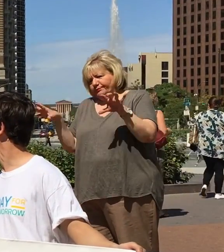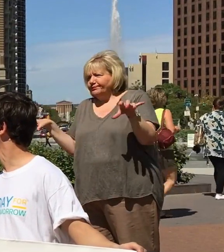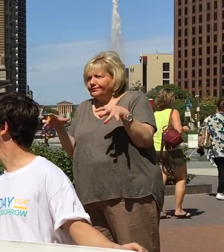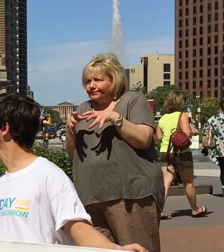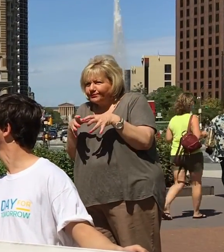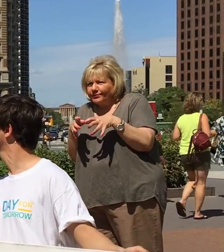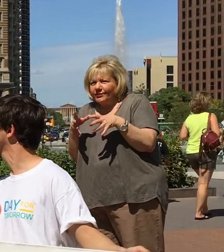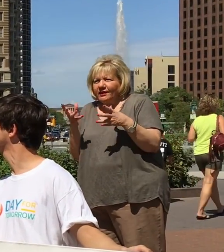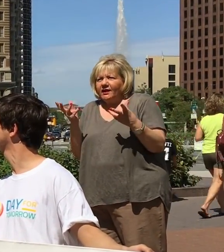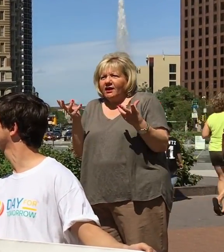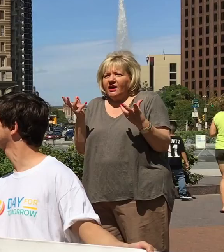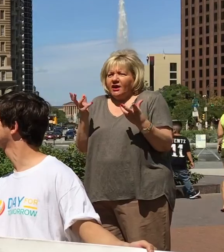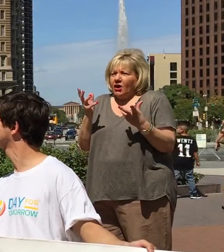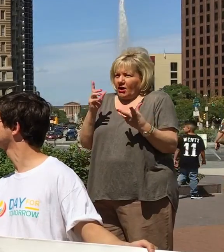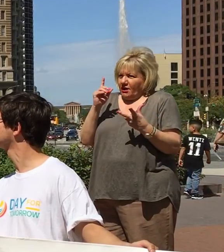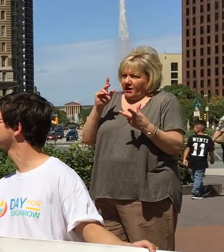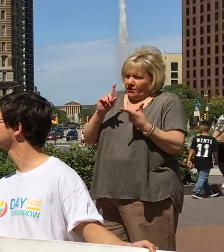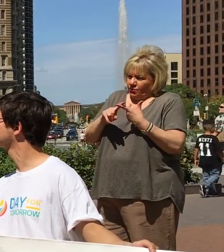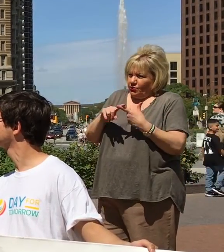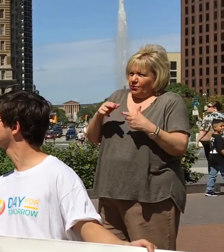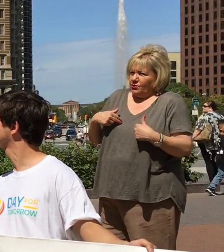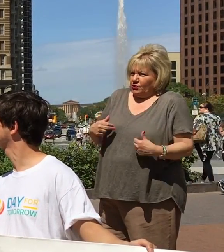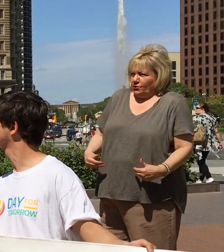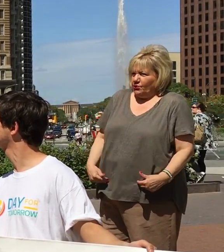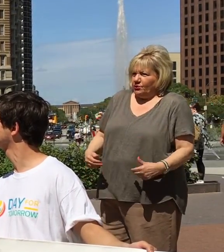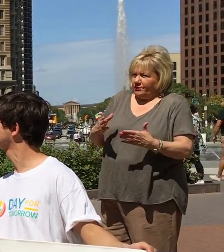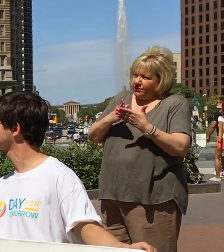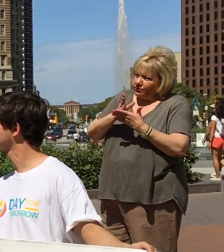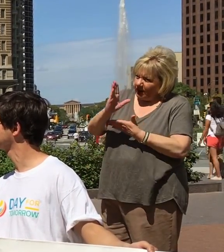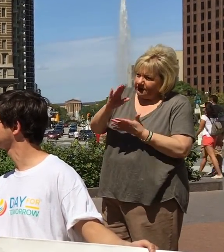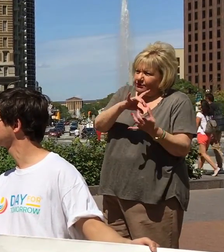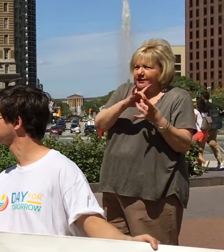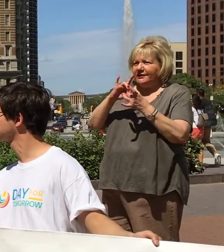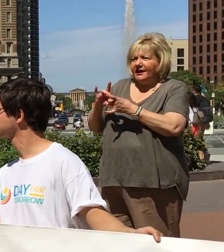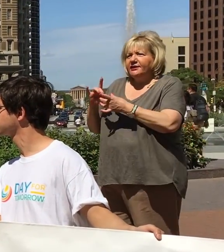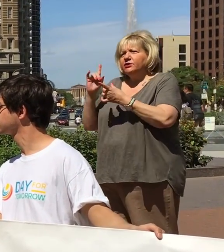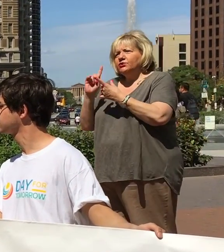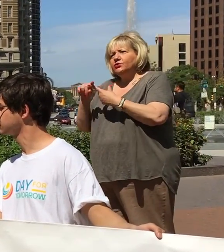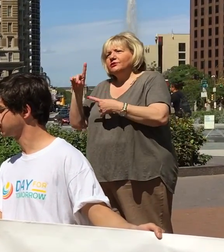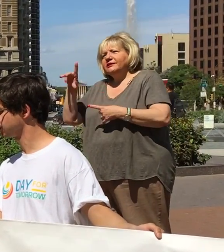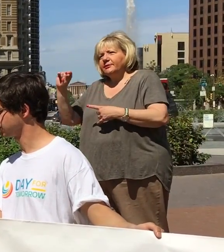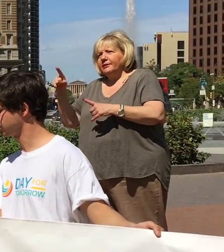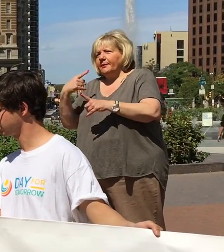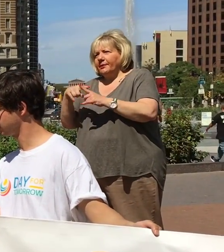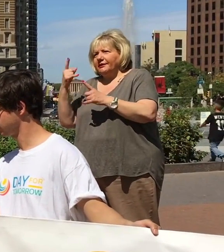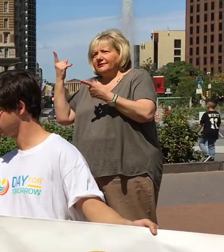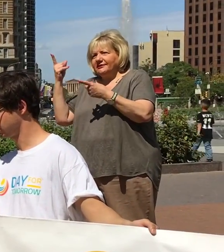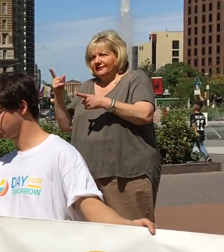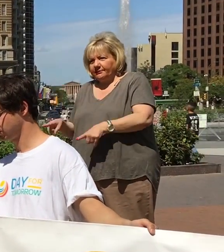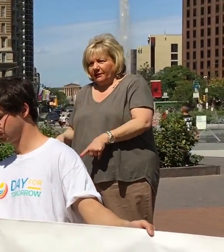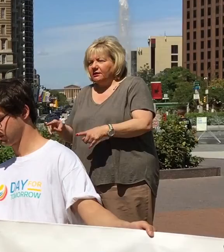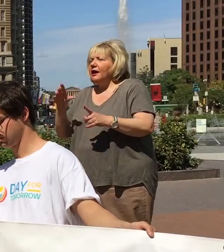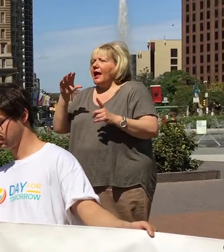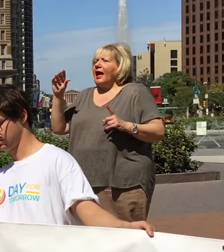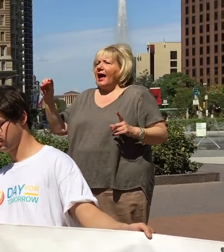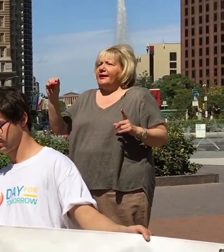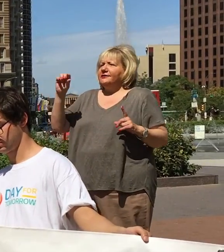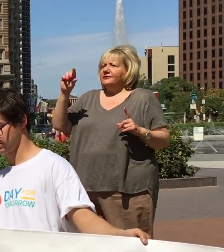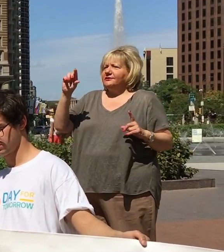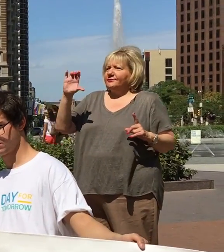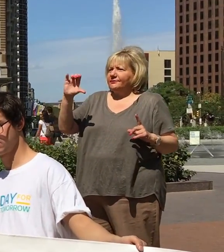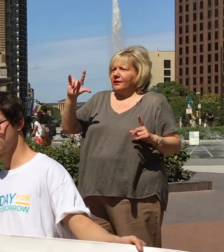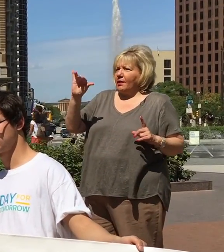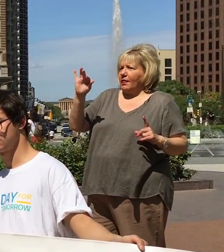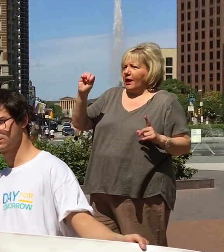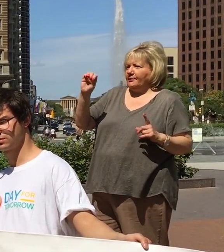of having a working group for human rights on disasters and disabilities. Climate change and disabilities, I